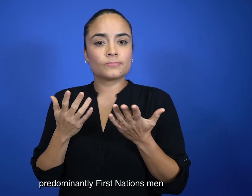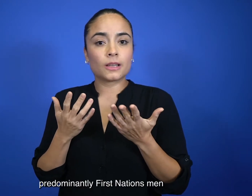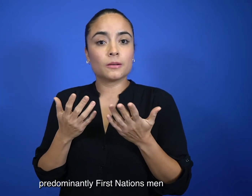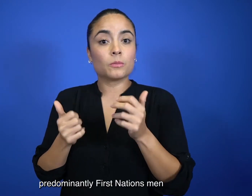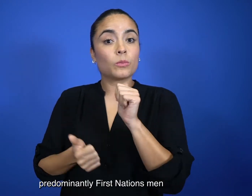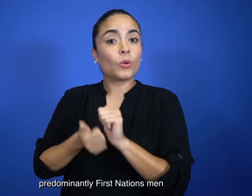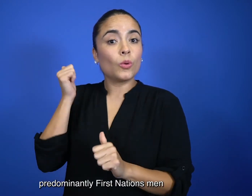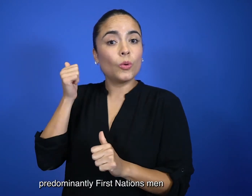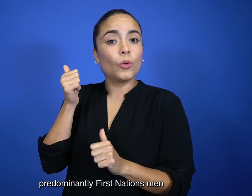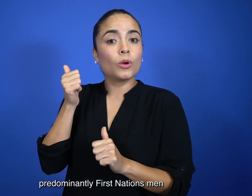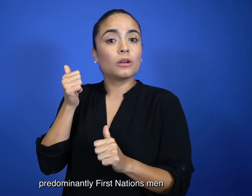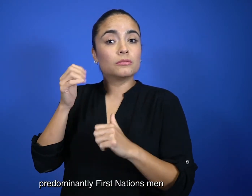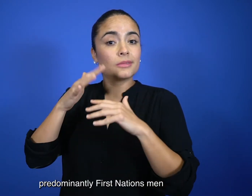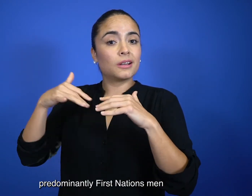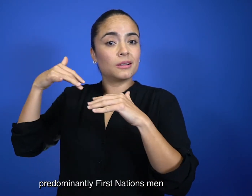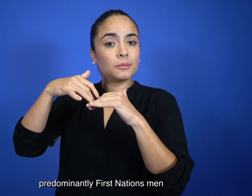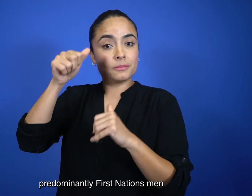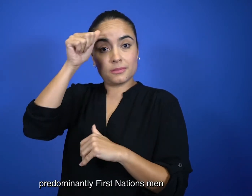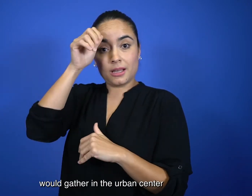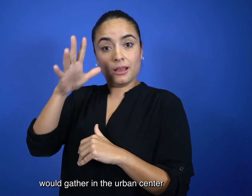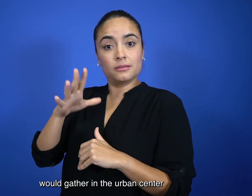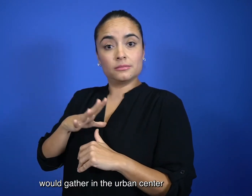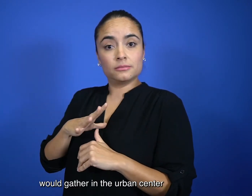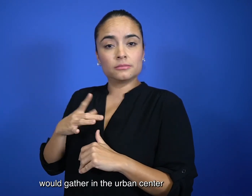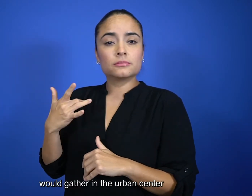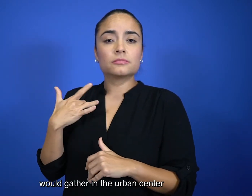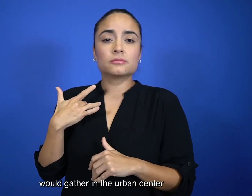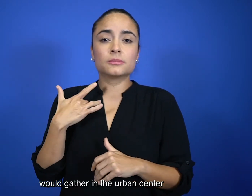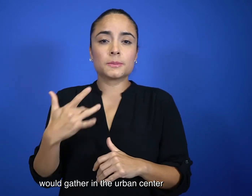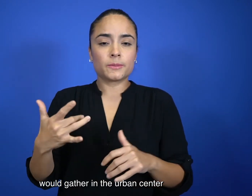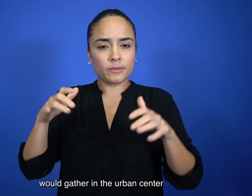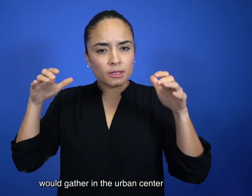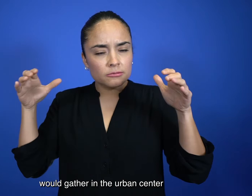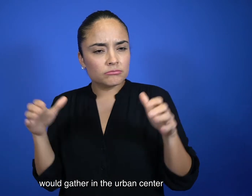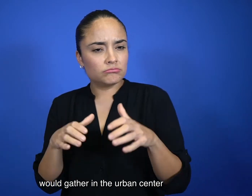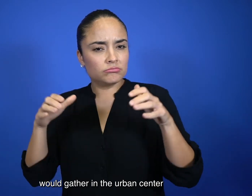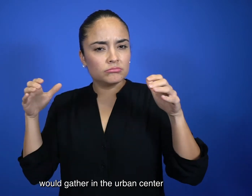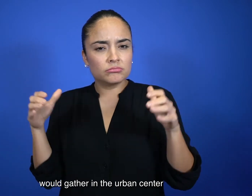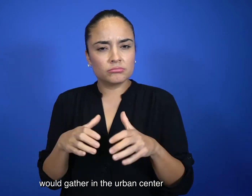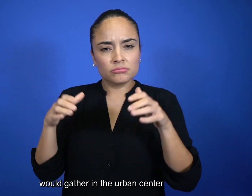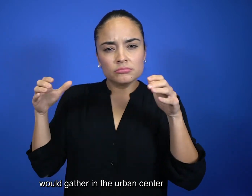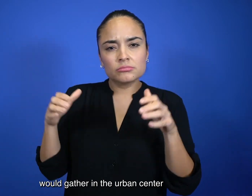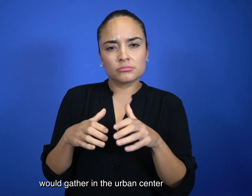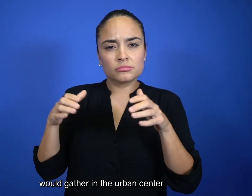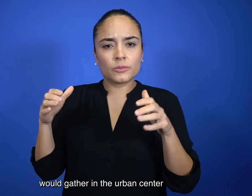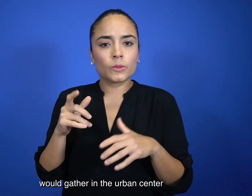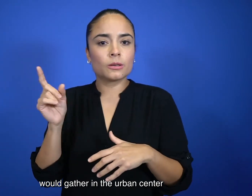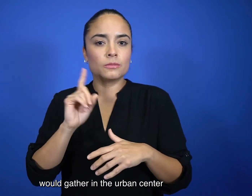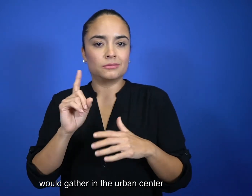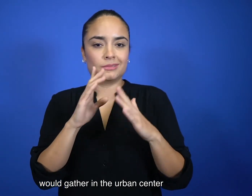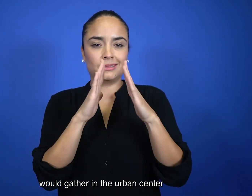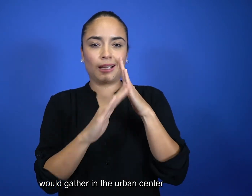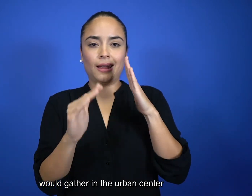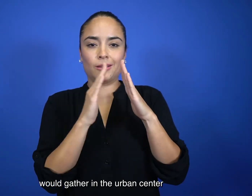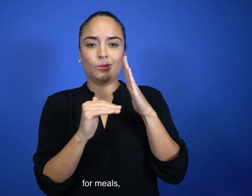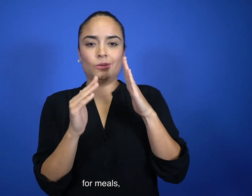predominantly First Nations men would gather in the urban center